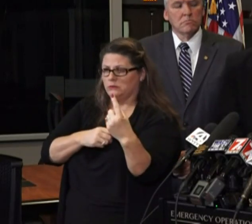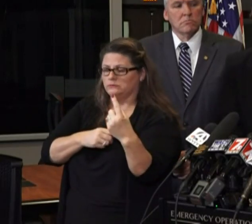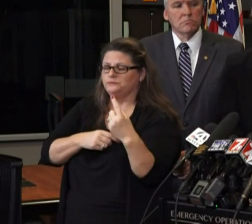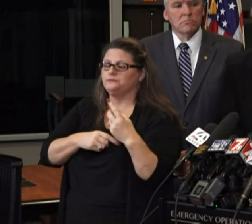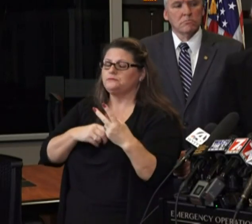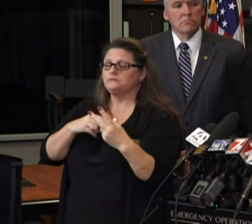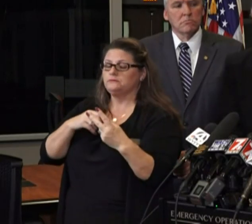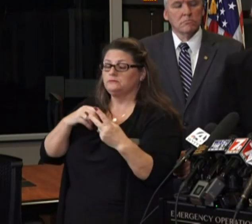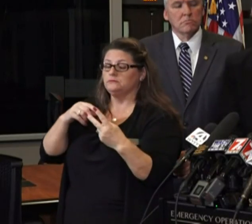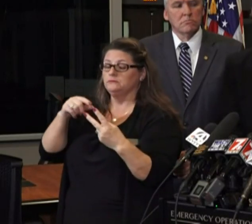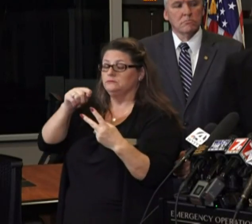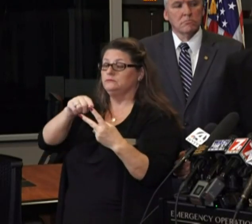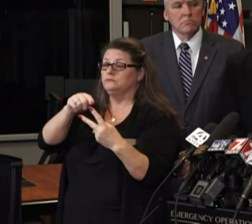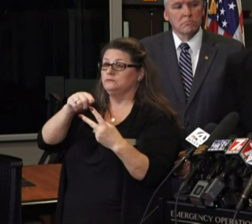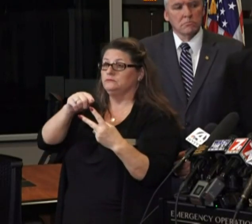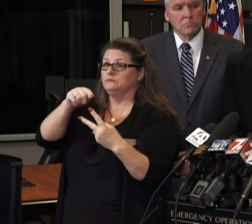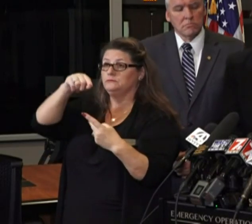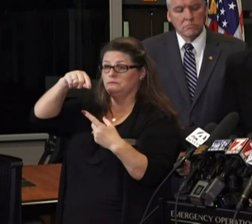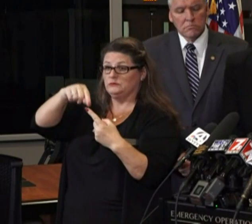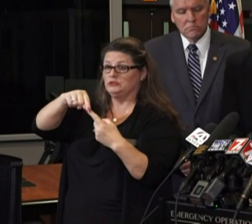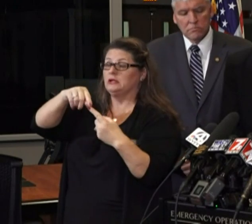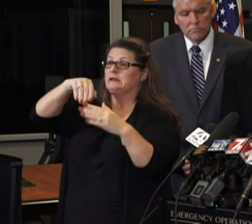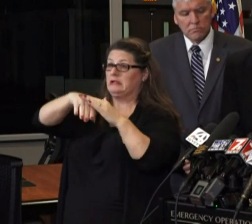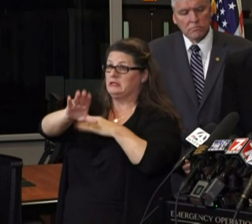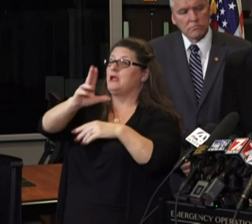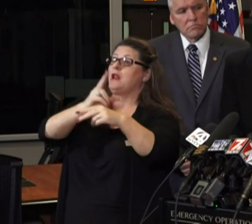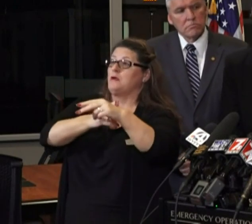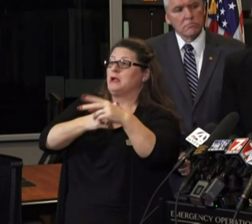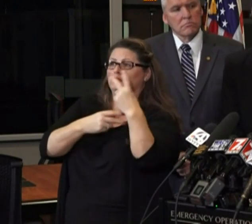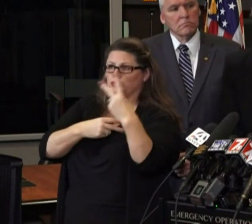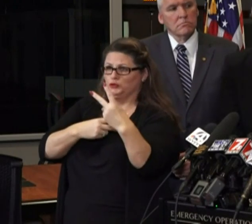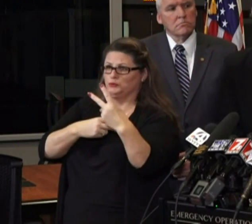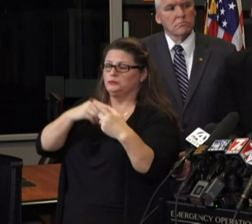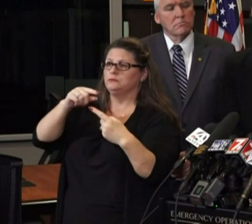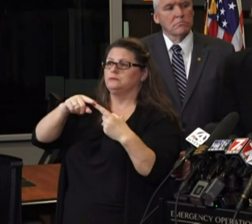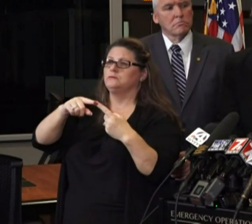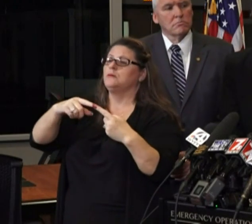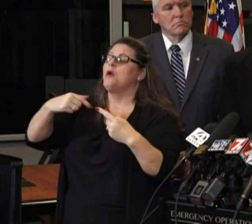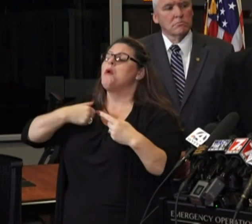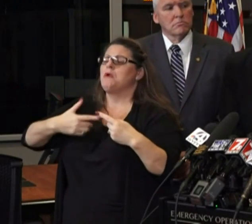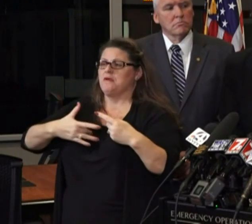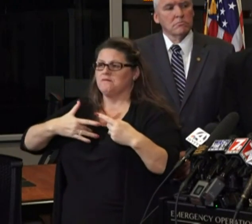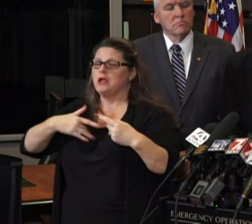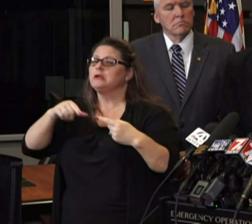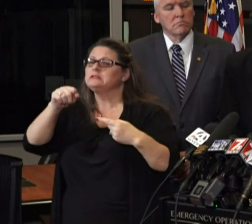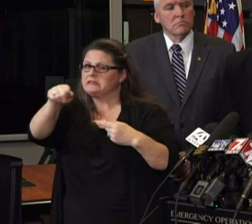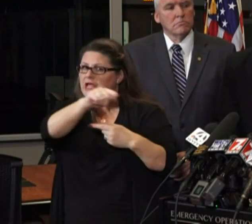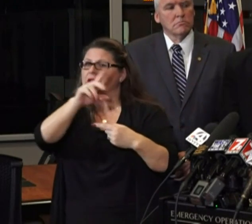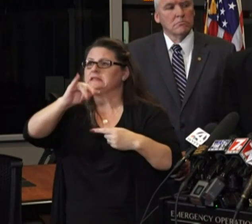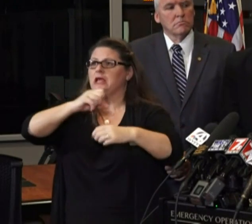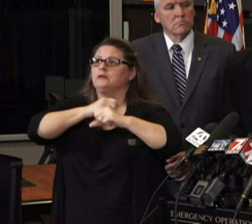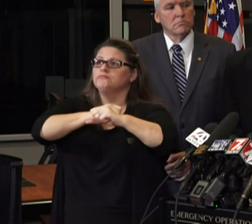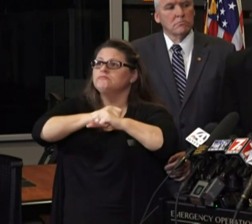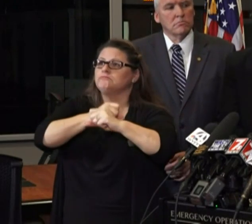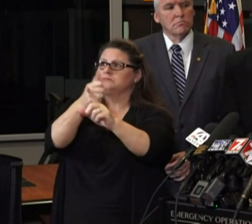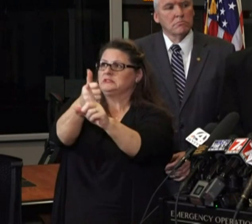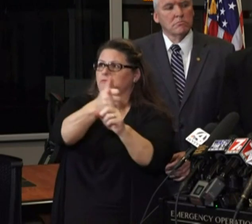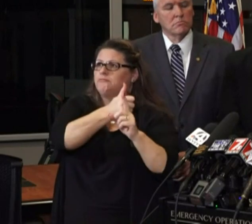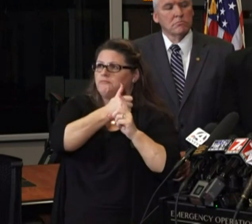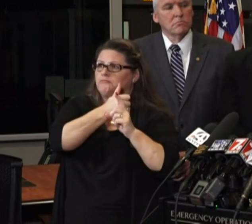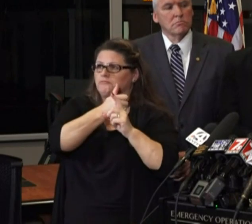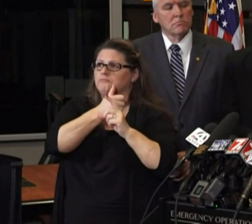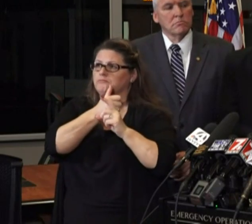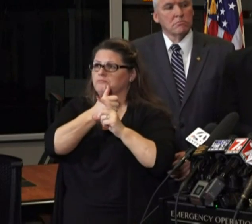two healthcare facilities that patient has been in, we are confident that the isolation precautions that are taken are following